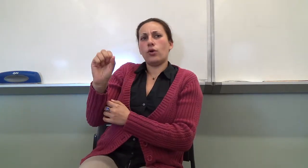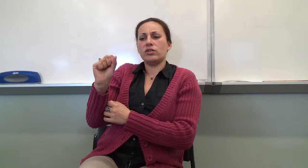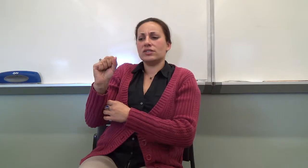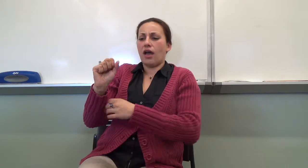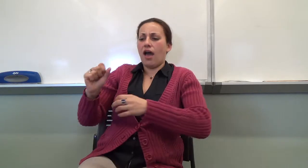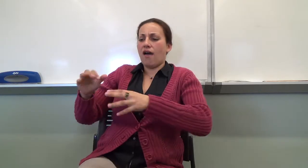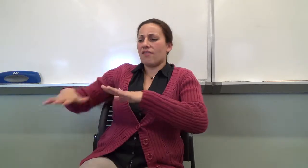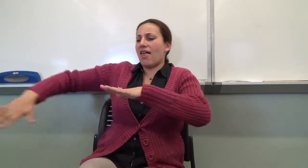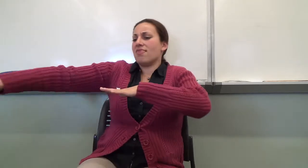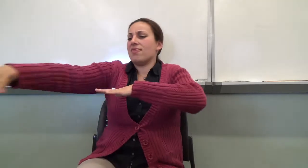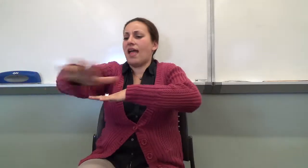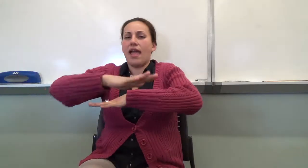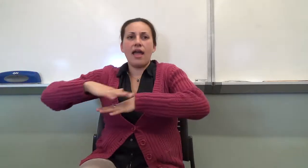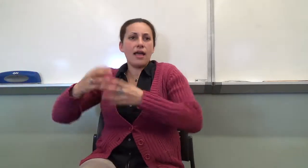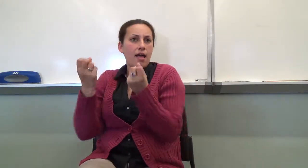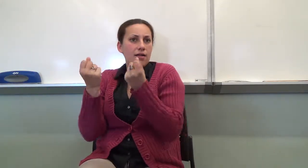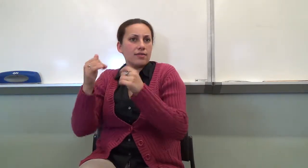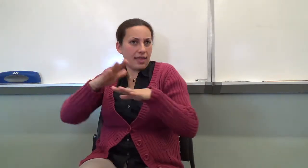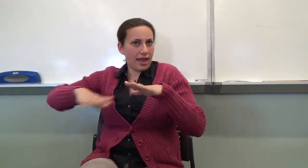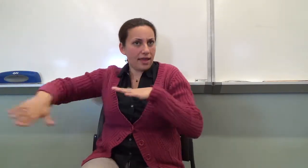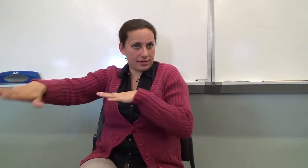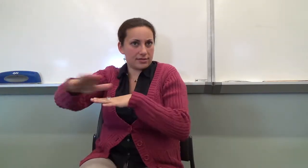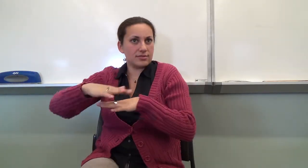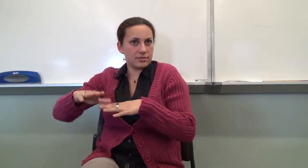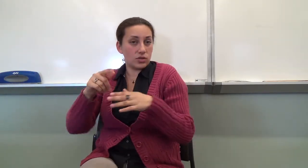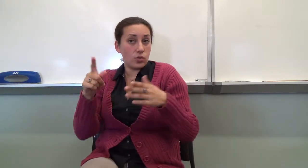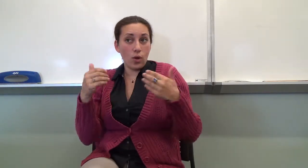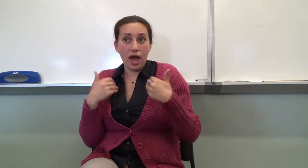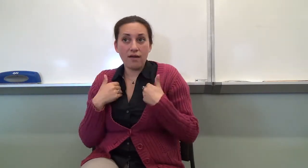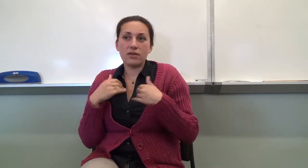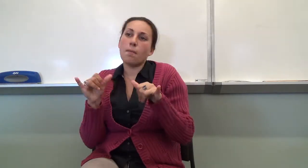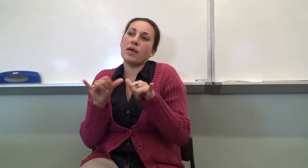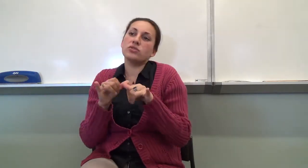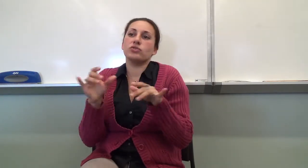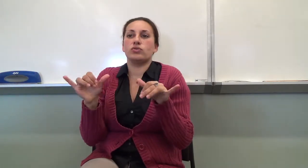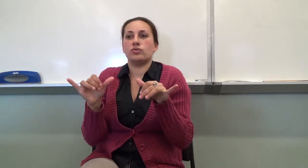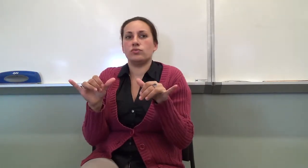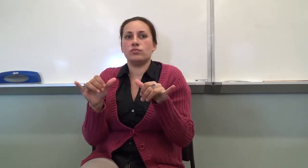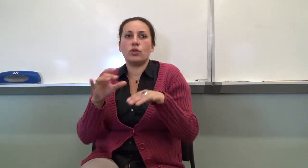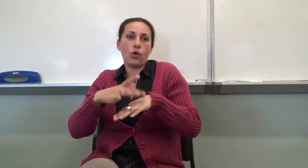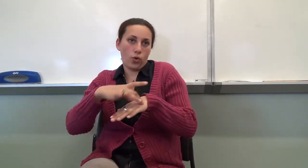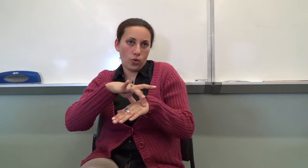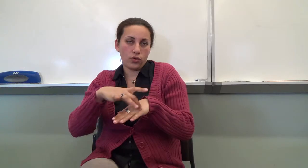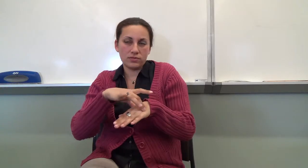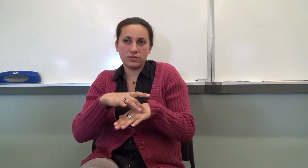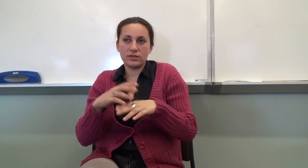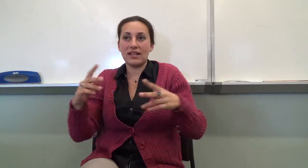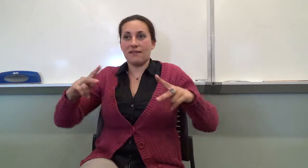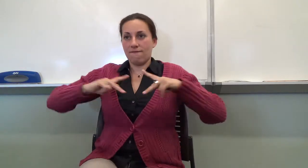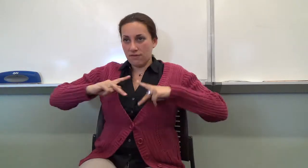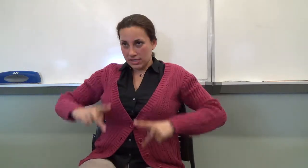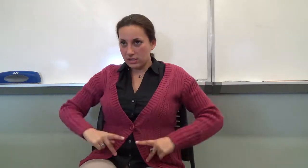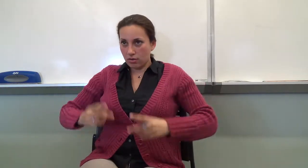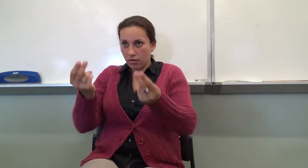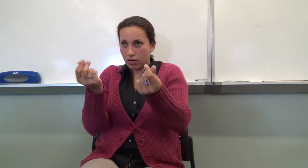and all this kind of stuff. It's earth measurement. And it's very physical. It's got a nice, visual kind